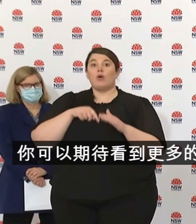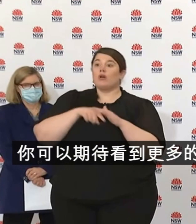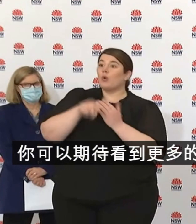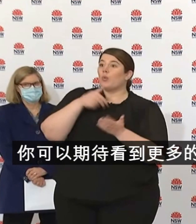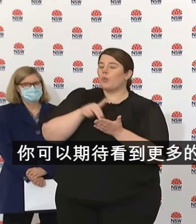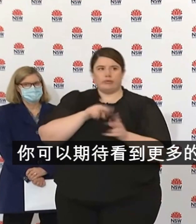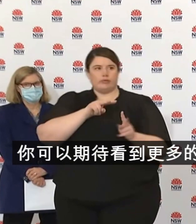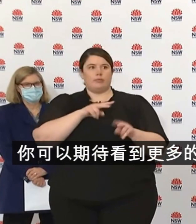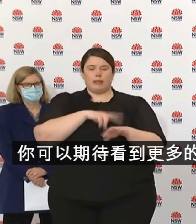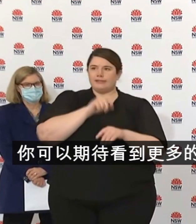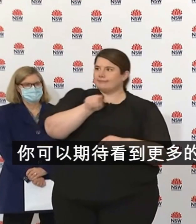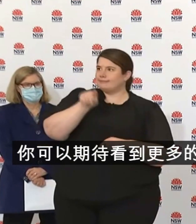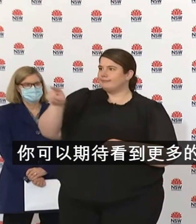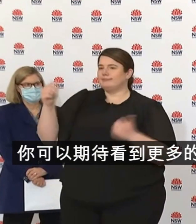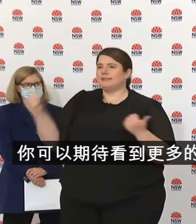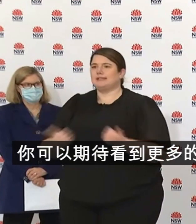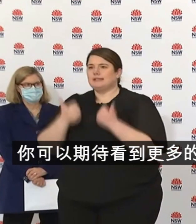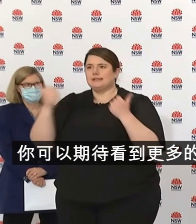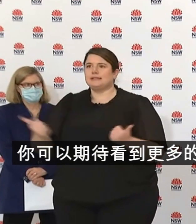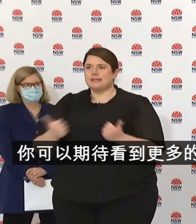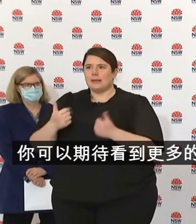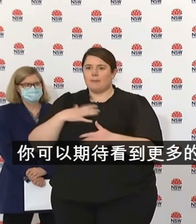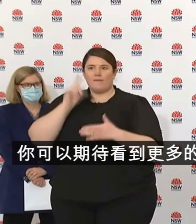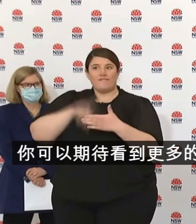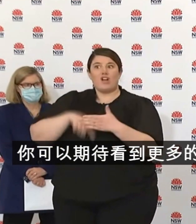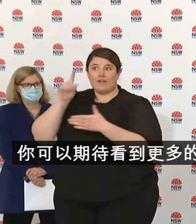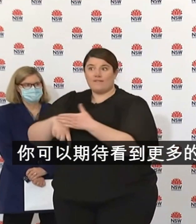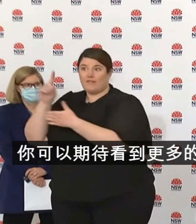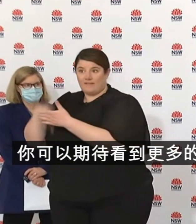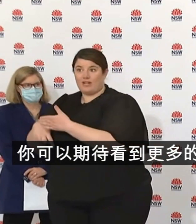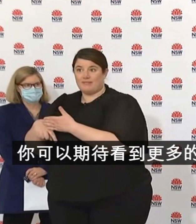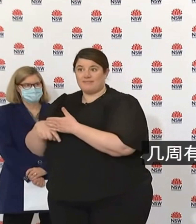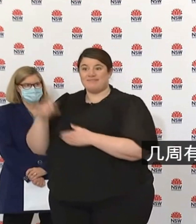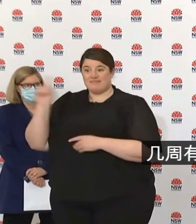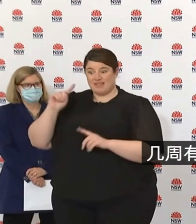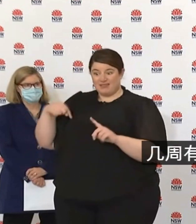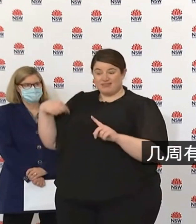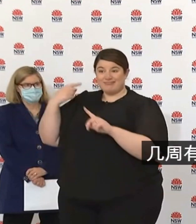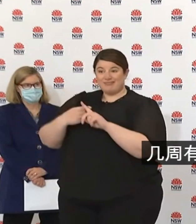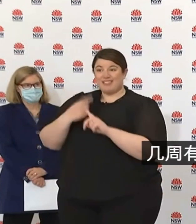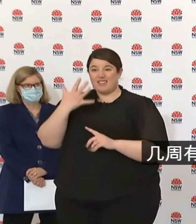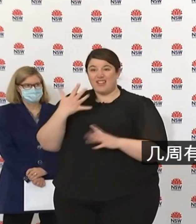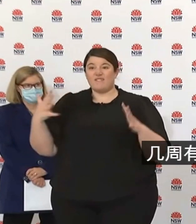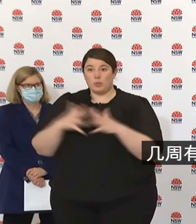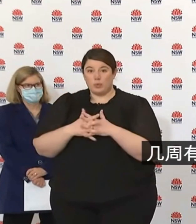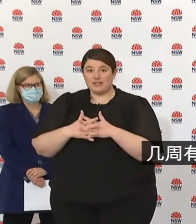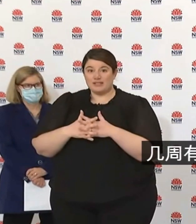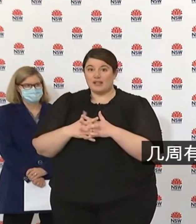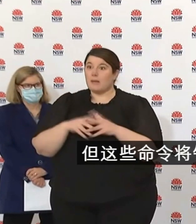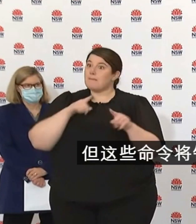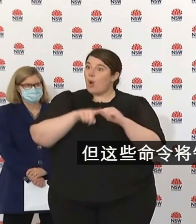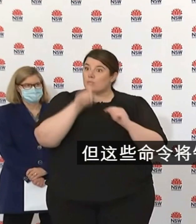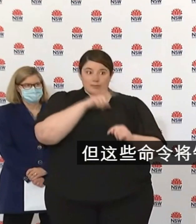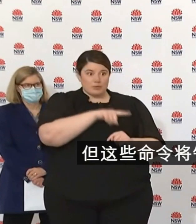can expect to see more enforcement. We have been in this now for a number of weeks. There are a lot of people doing the right